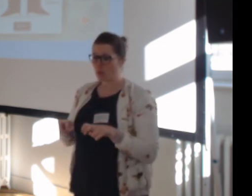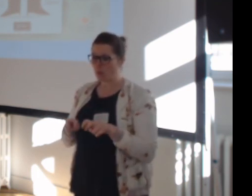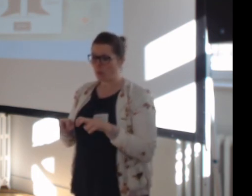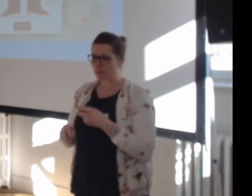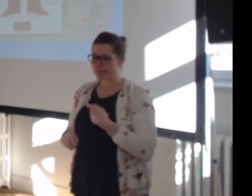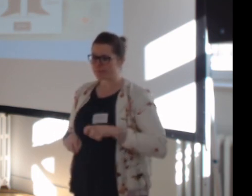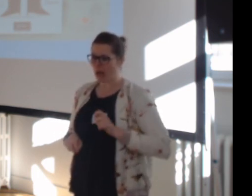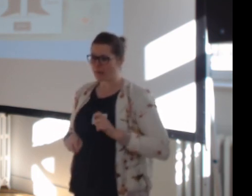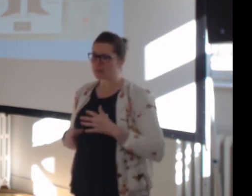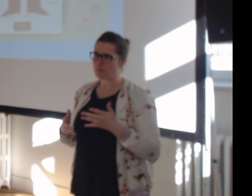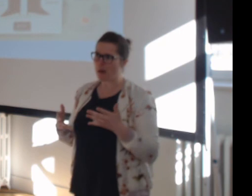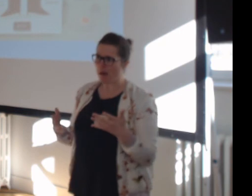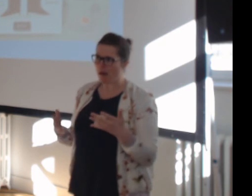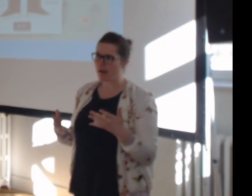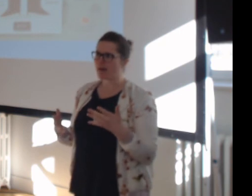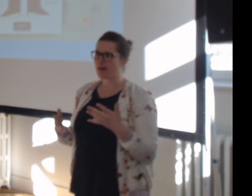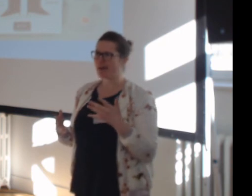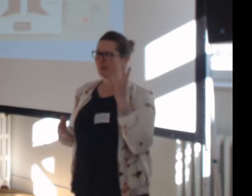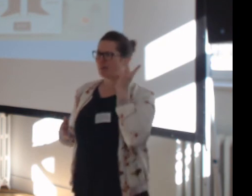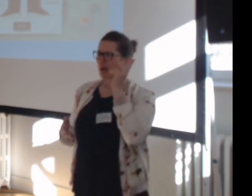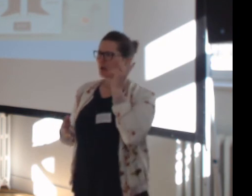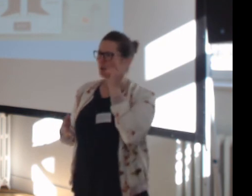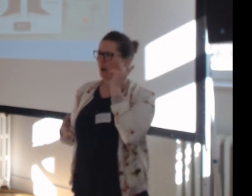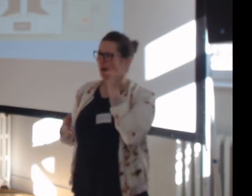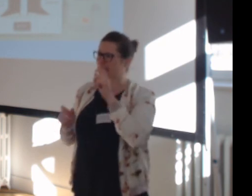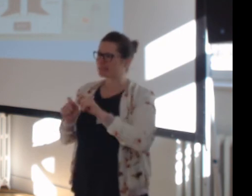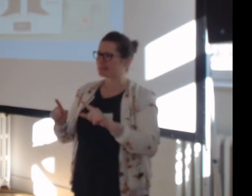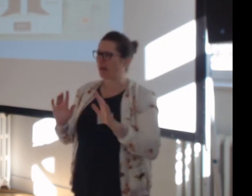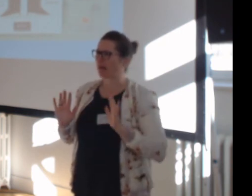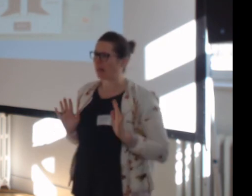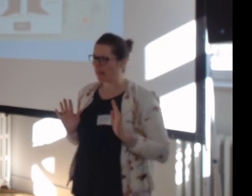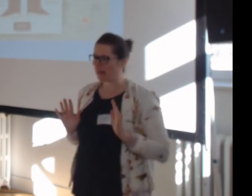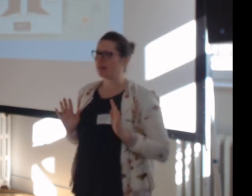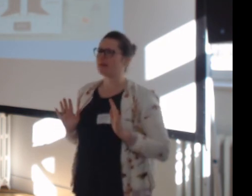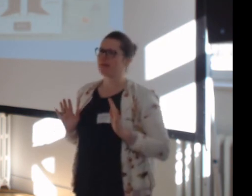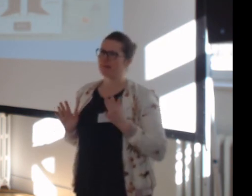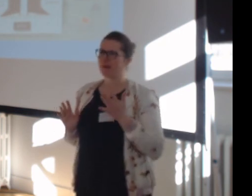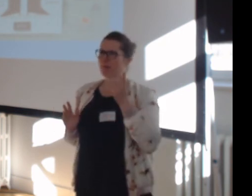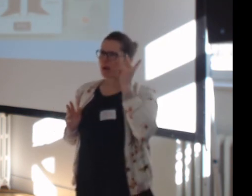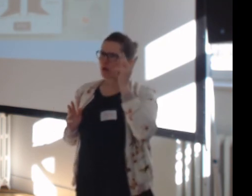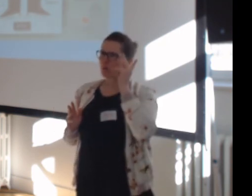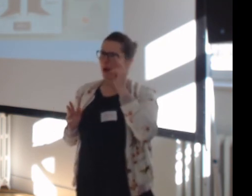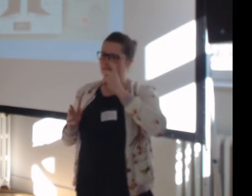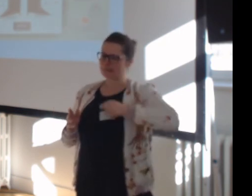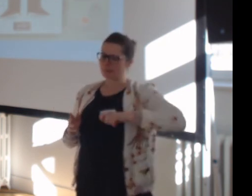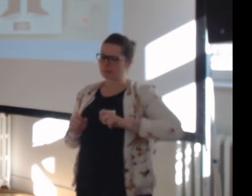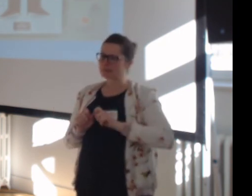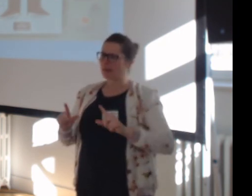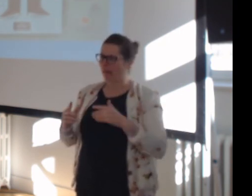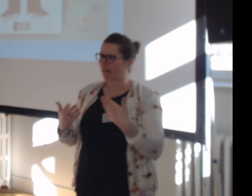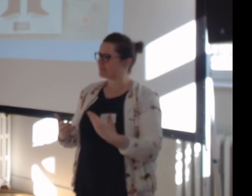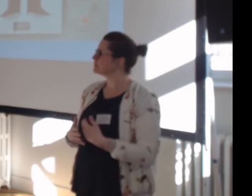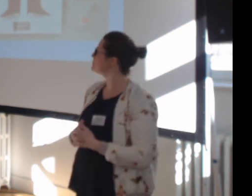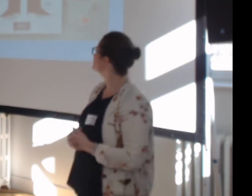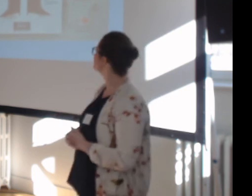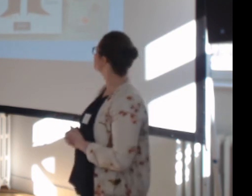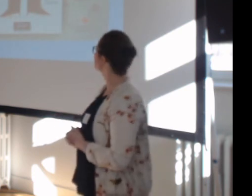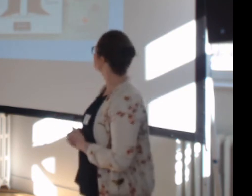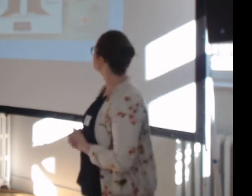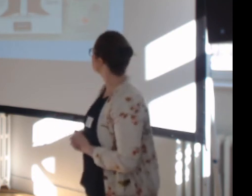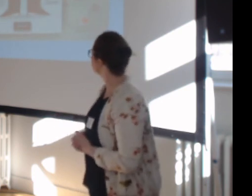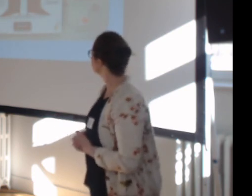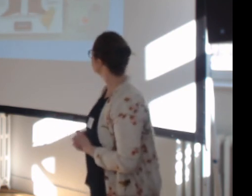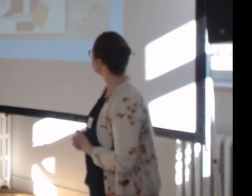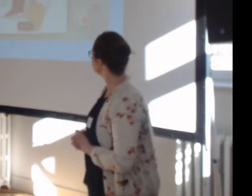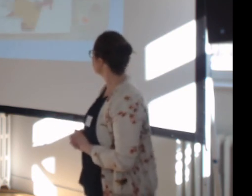say it's in Spanish, but maybe Paraguayan is a language, so it's in Paraguayan Spanish. Let's try that. So unlike